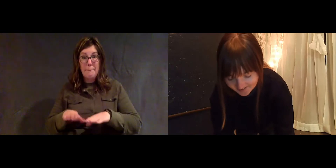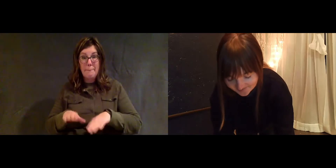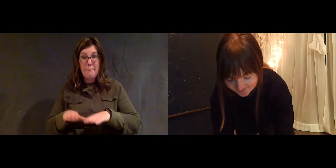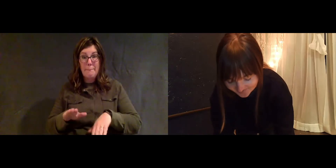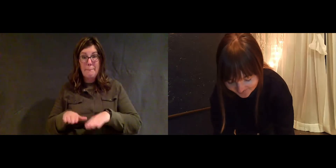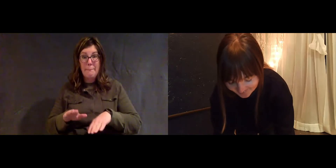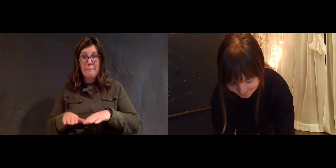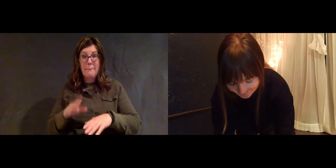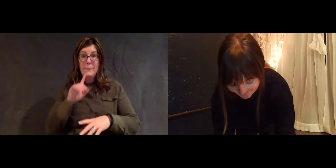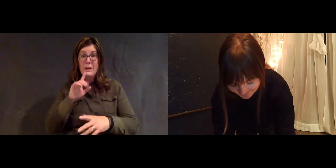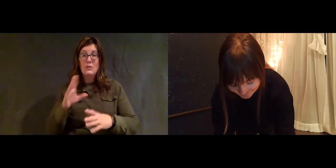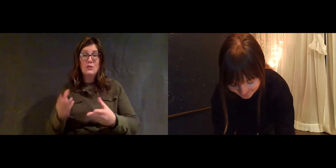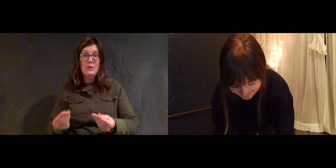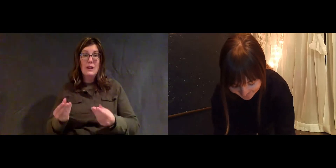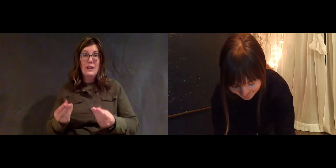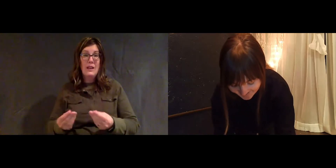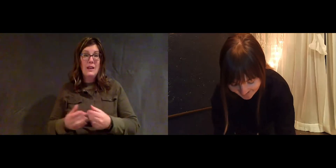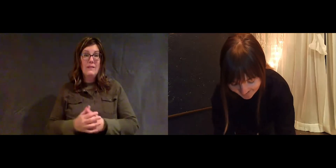pose.